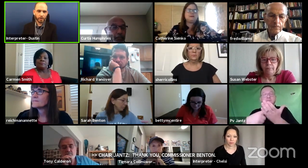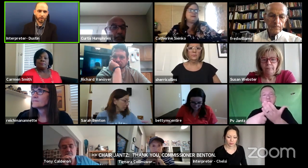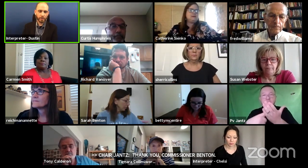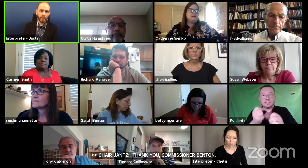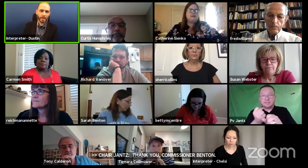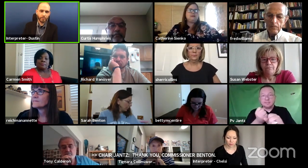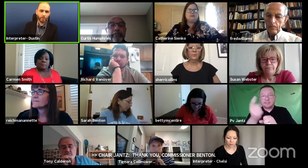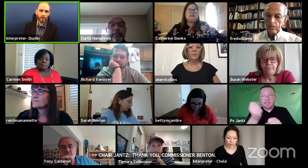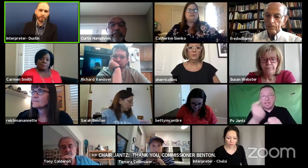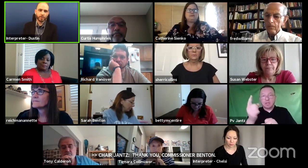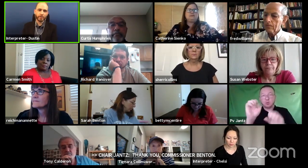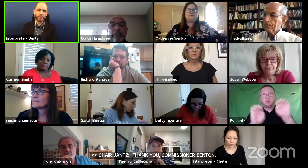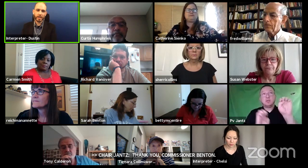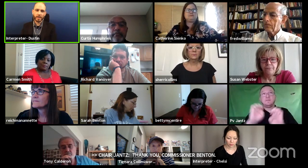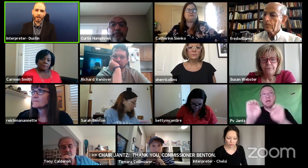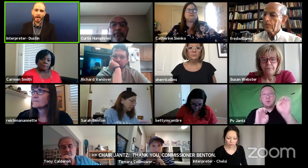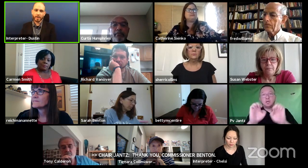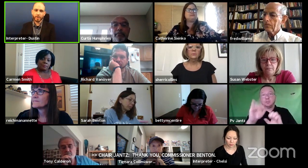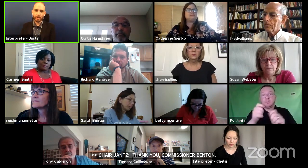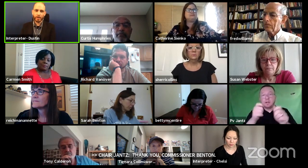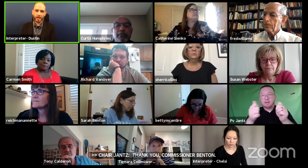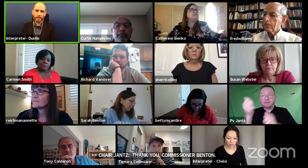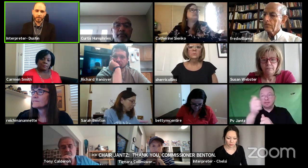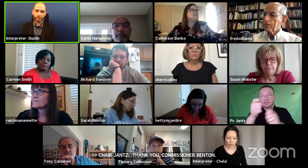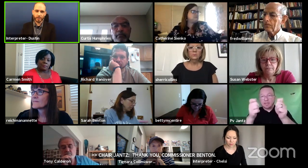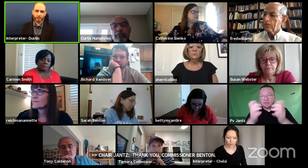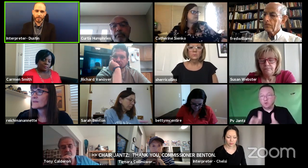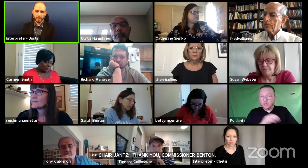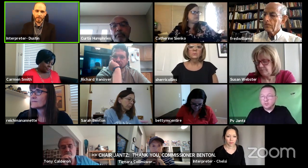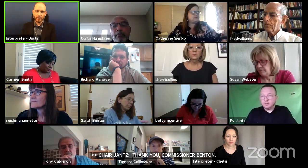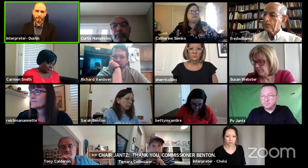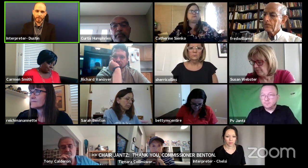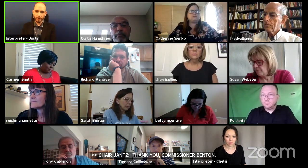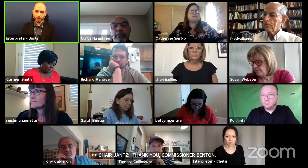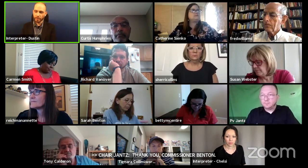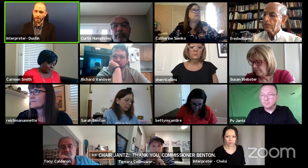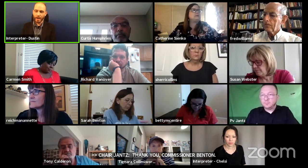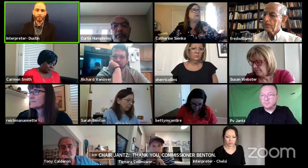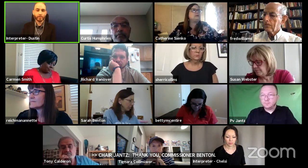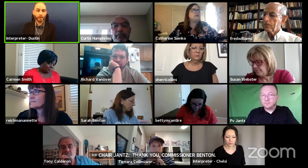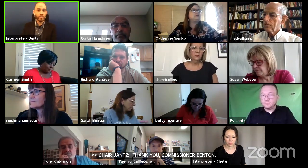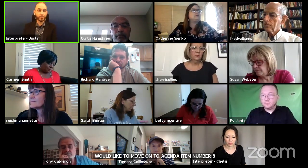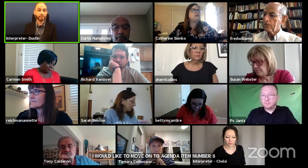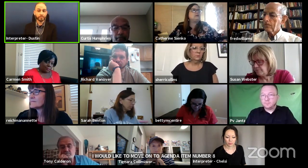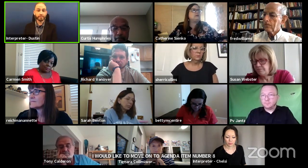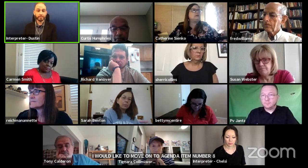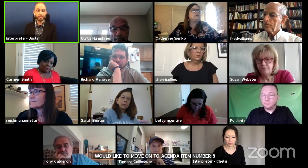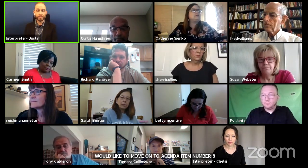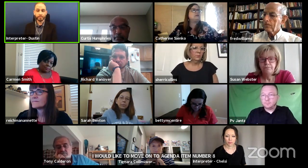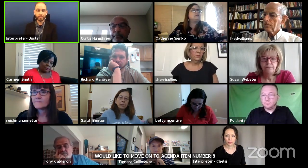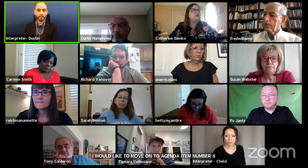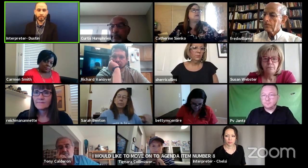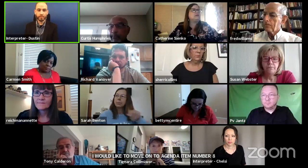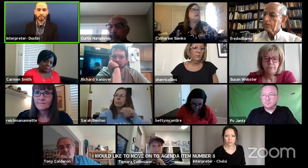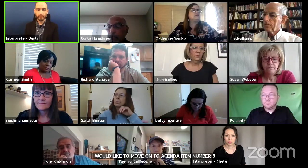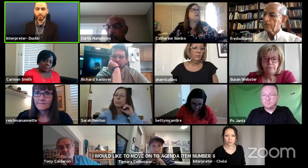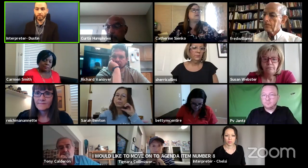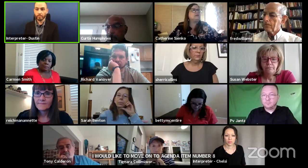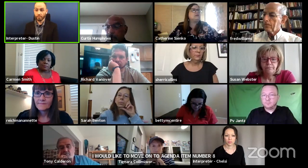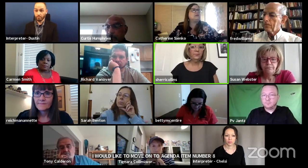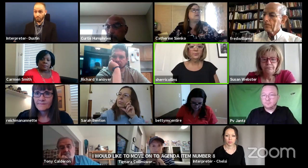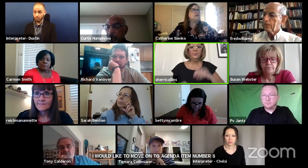I would like to move on to agenda item number 8, which is the Executive Director Annual Evaluation.